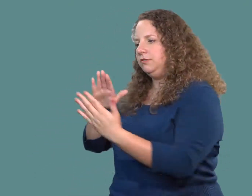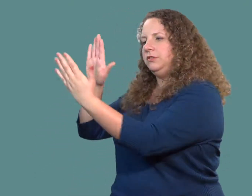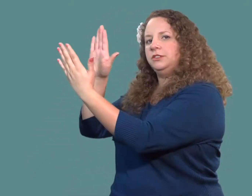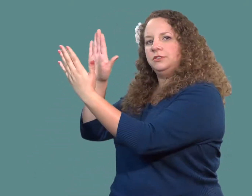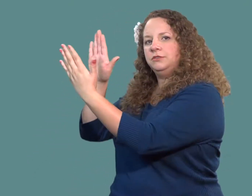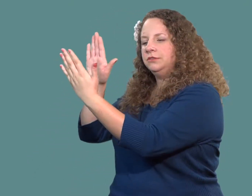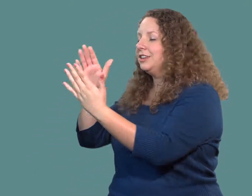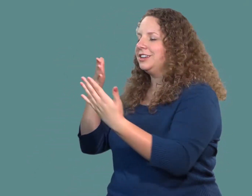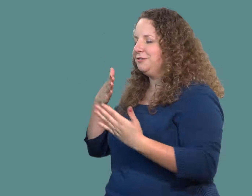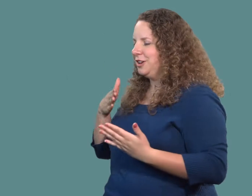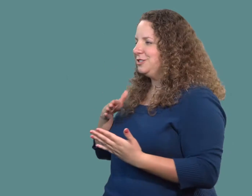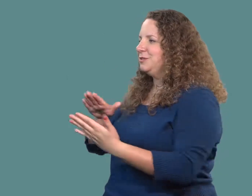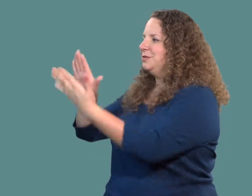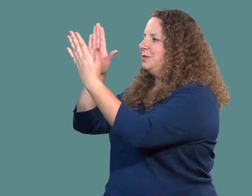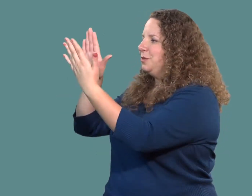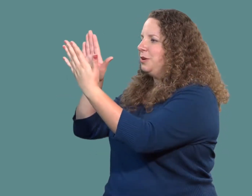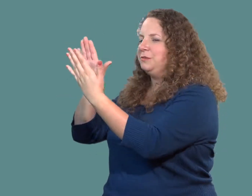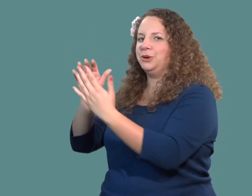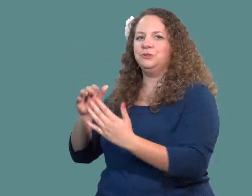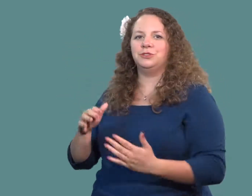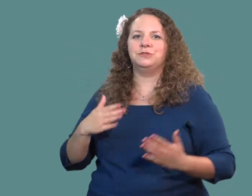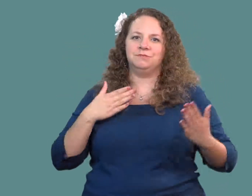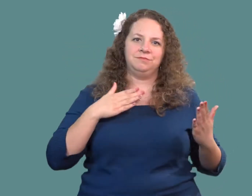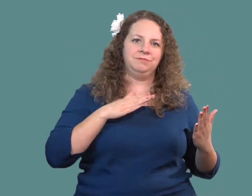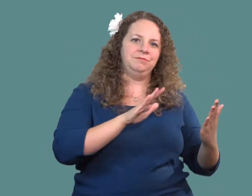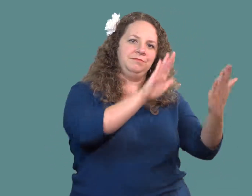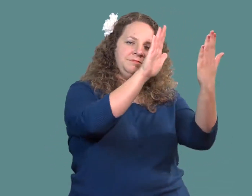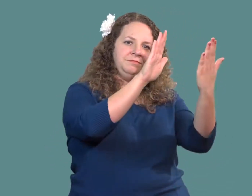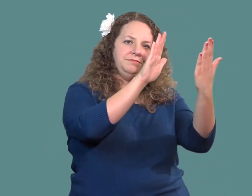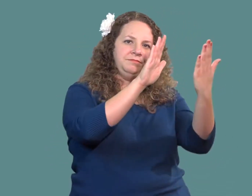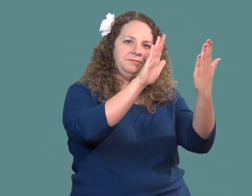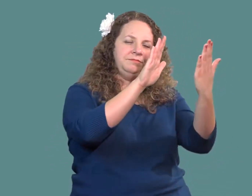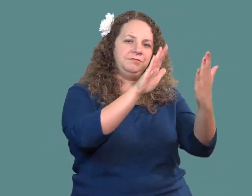Conflict. Confront or approach.